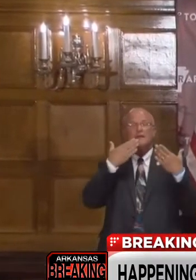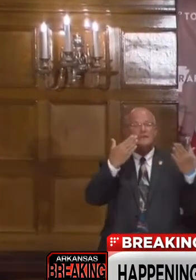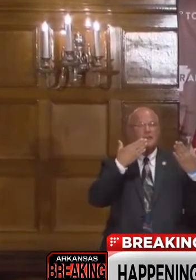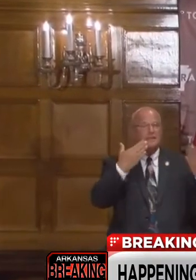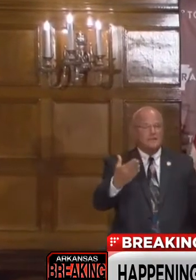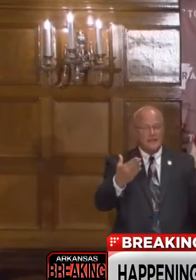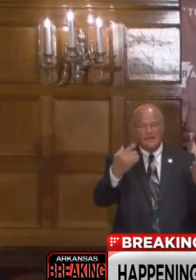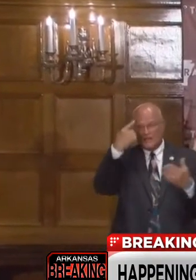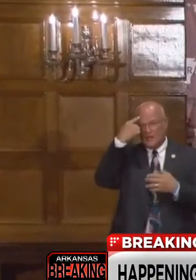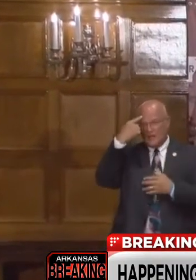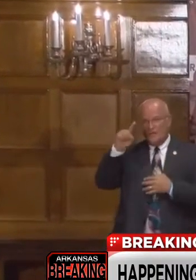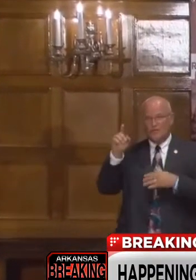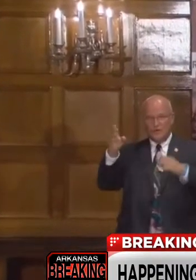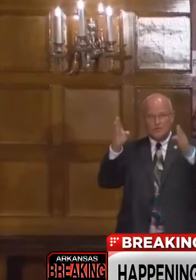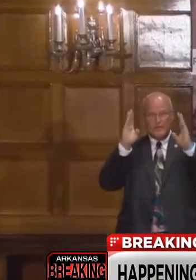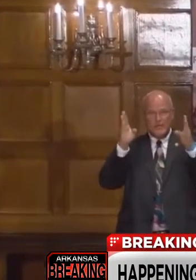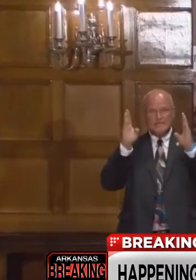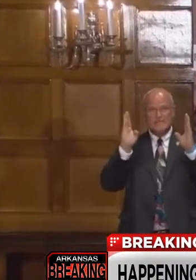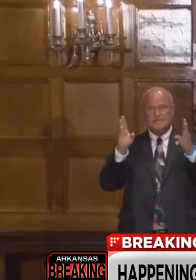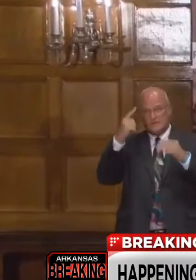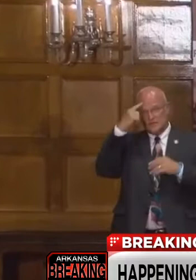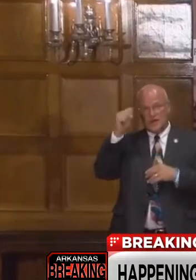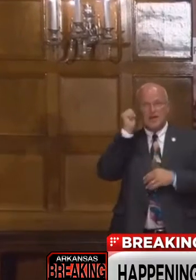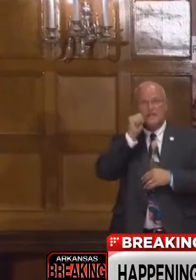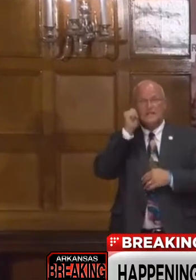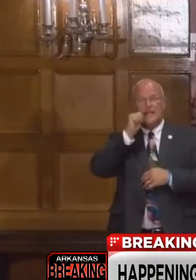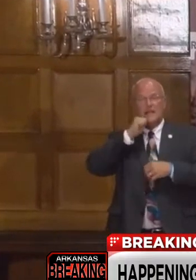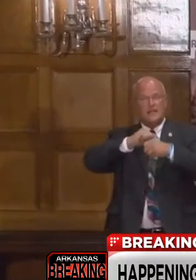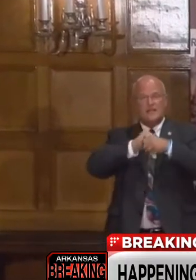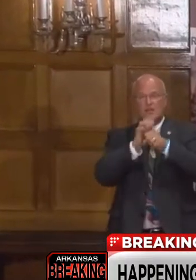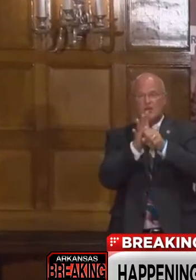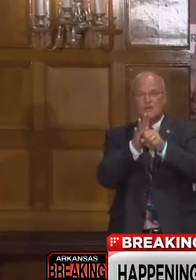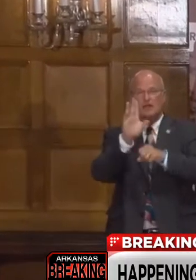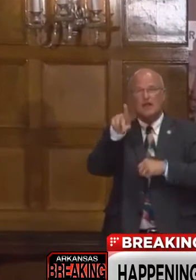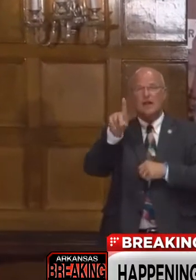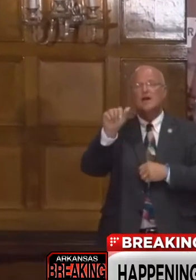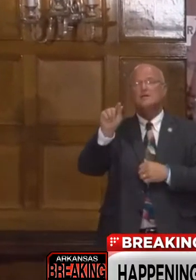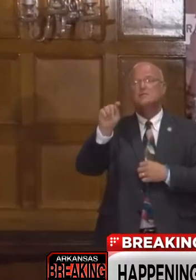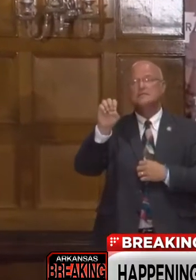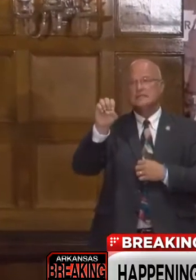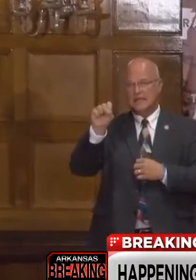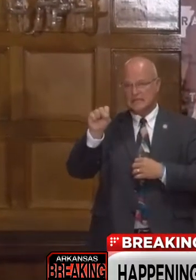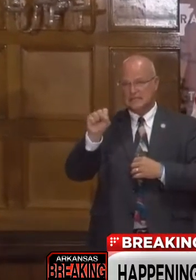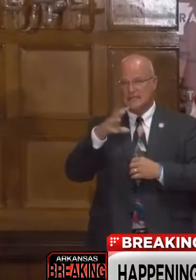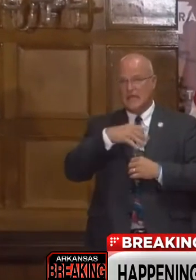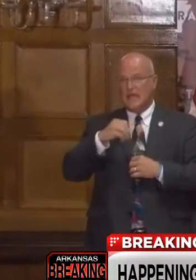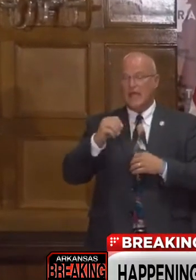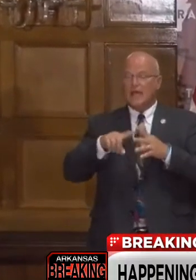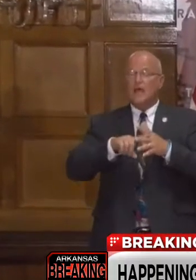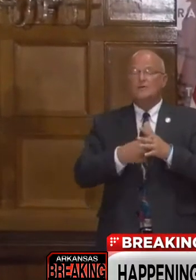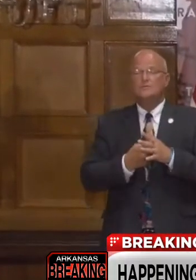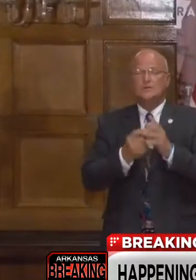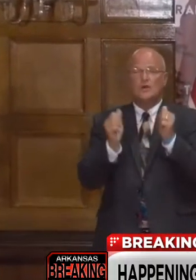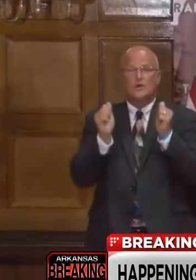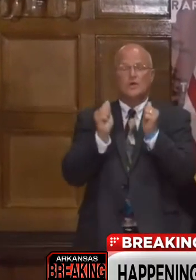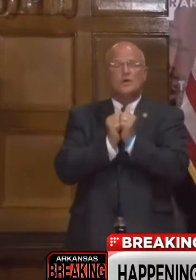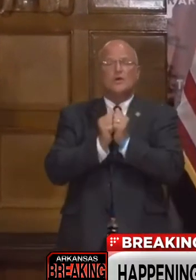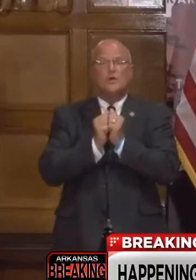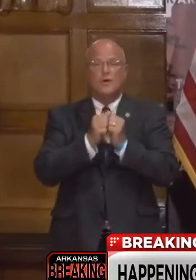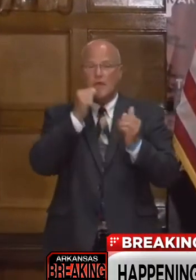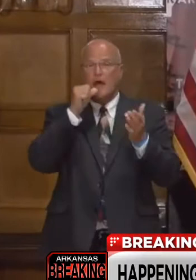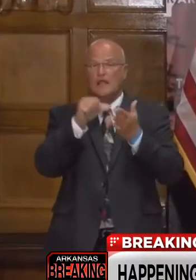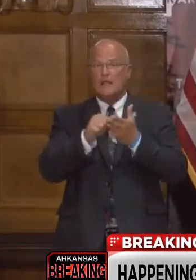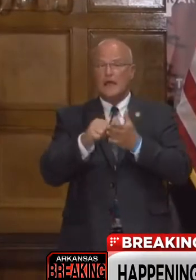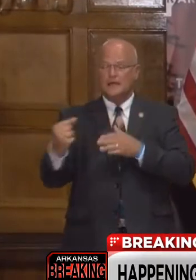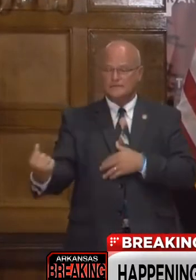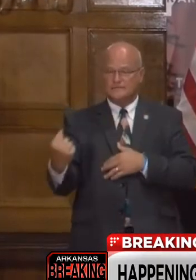everybody for paying attention to our daily COVID-19 update. And let me start with a letter